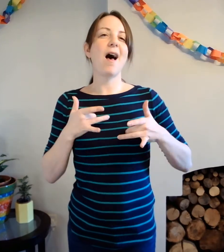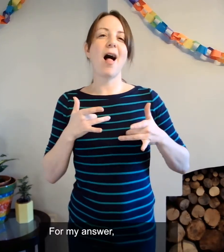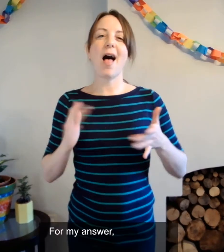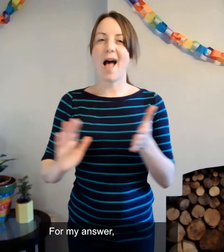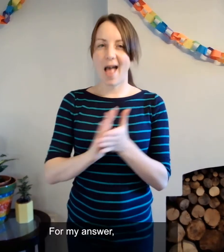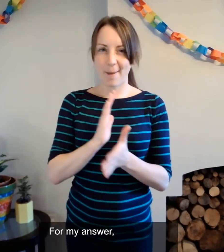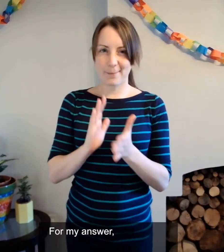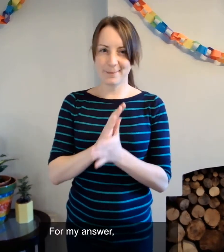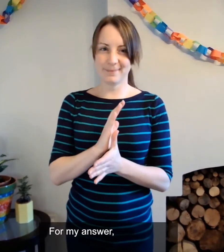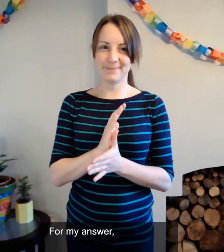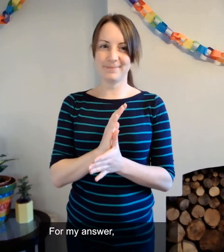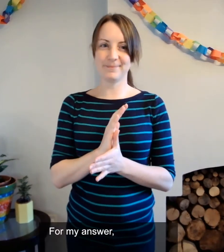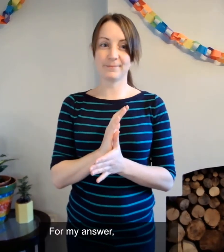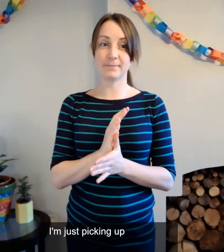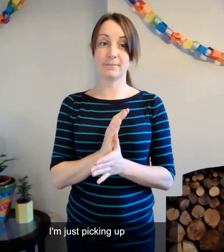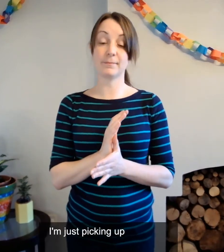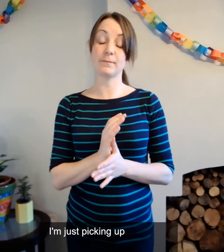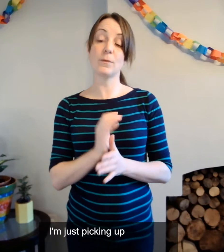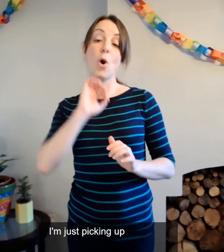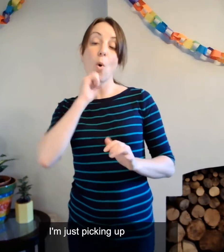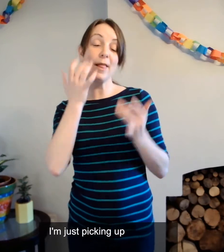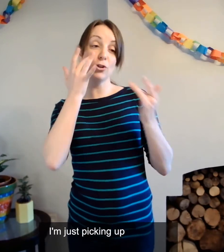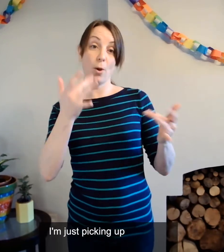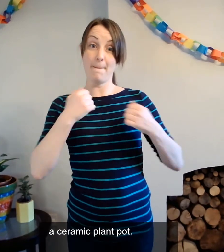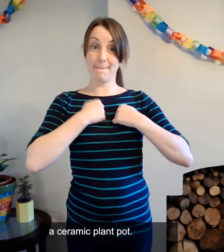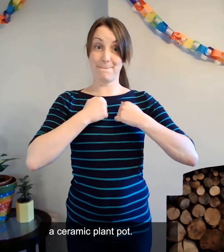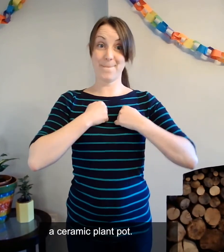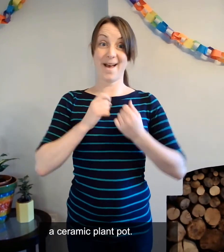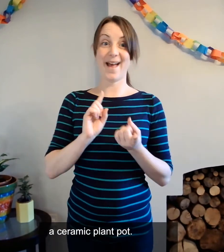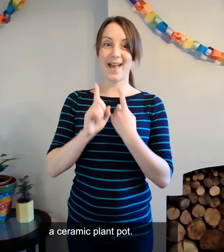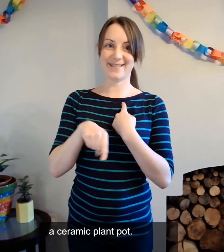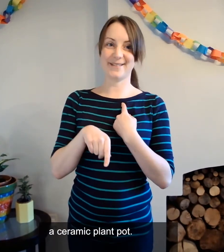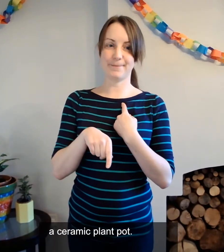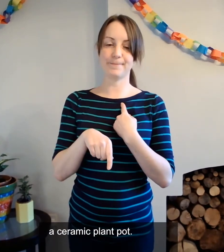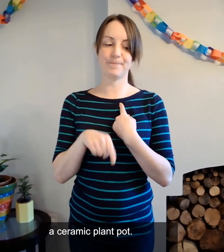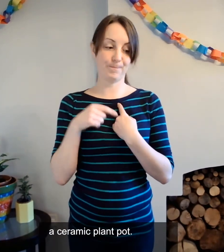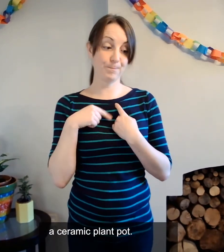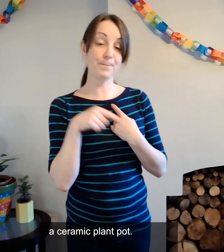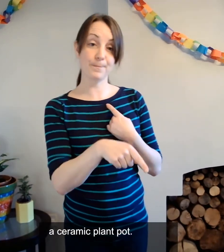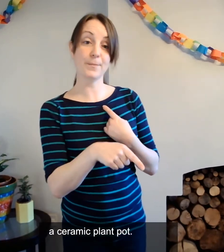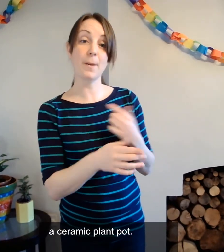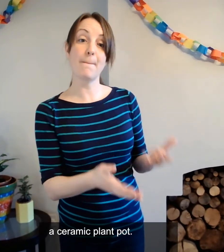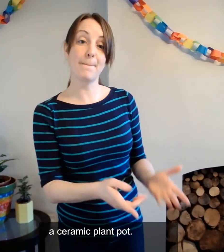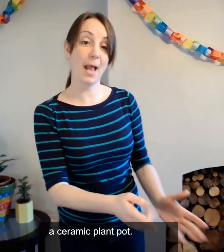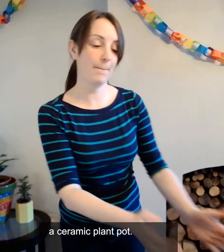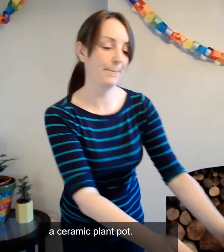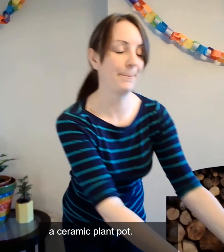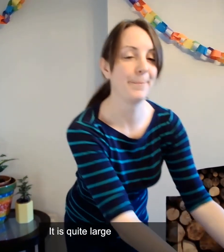For my answer, I'm just picking up a ceramic plant pot. It